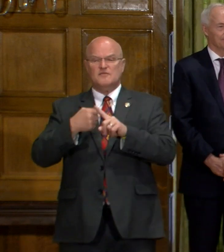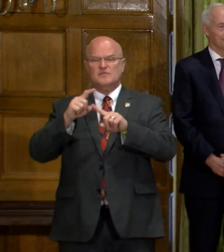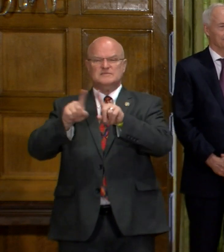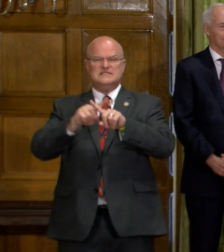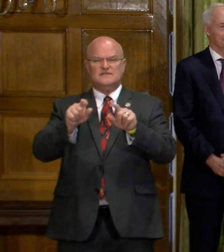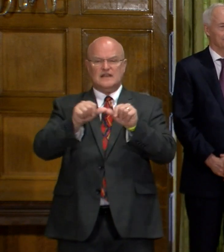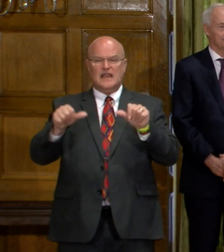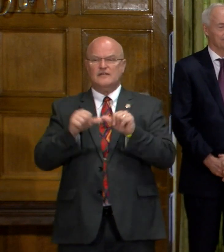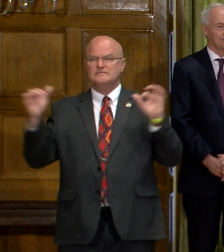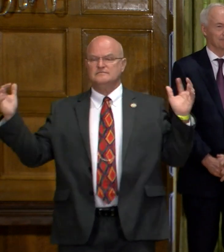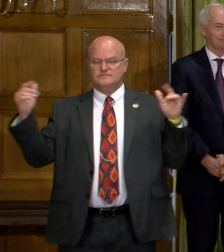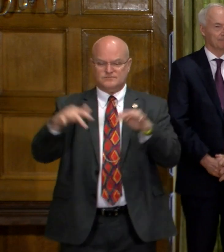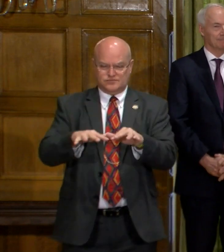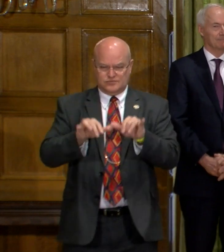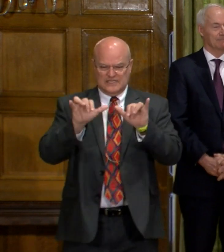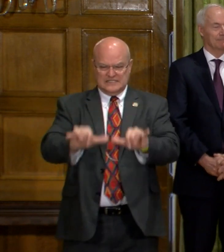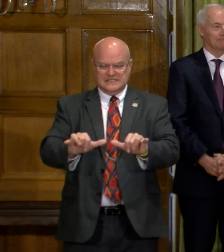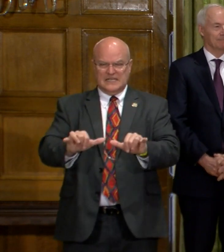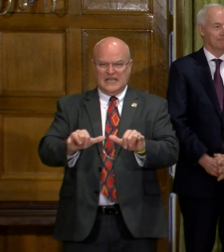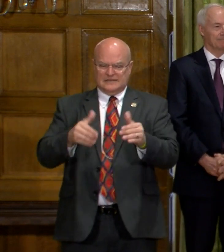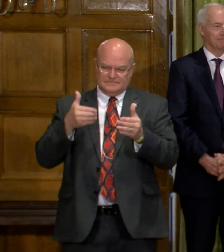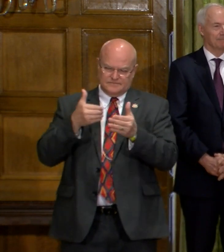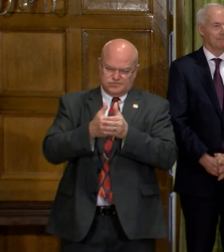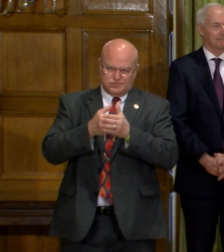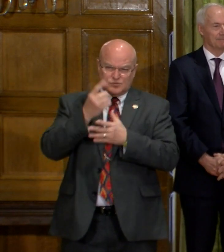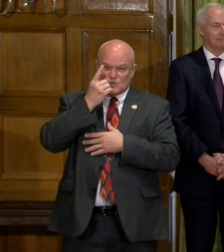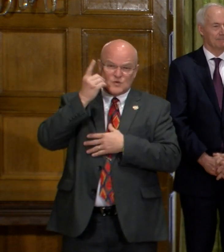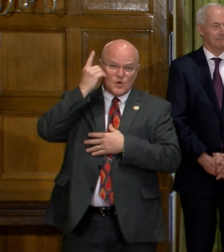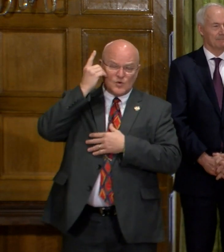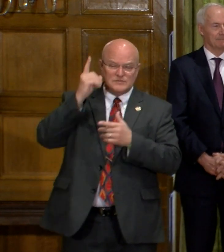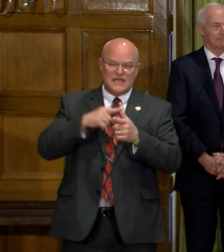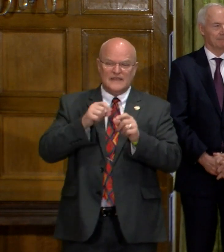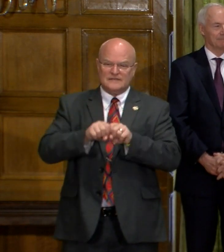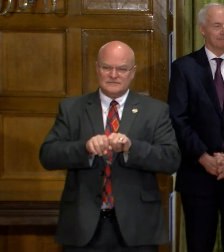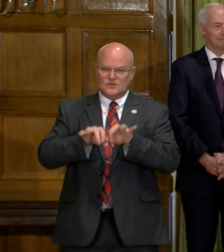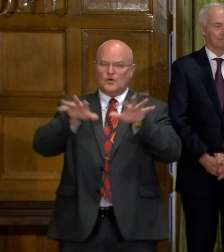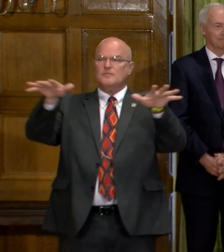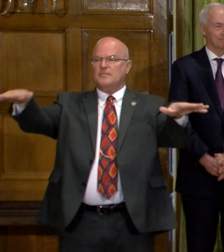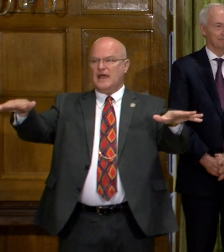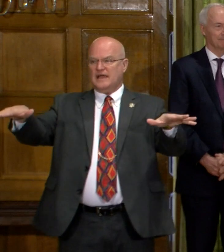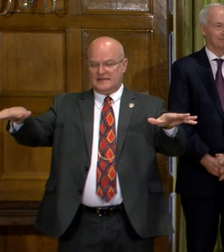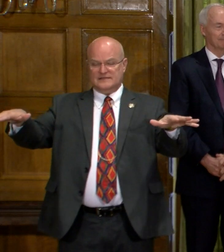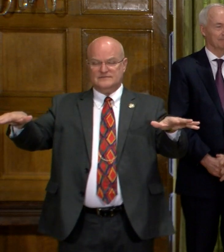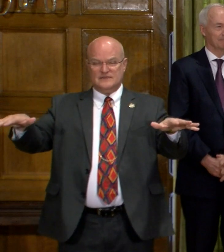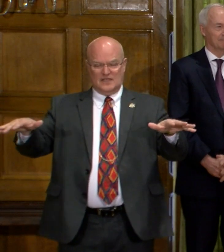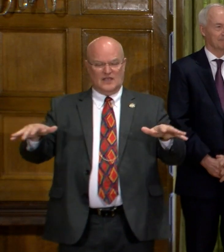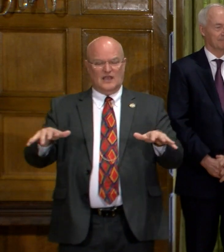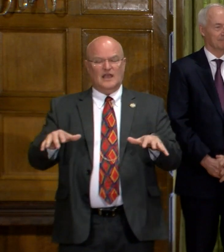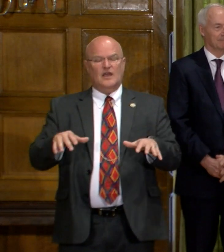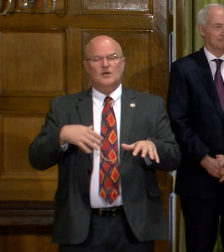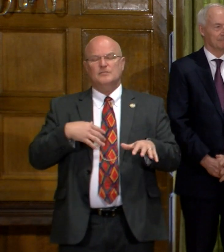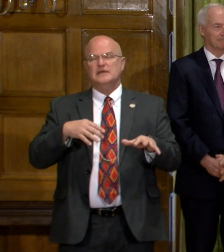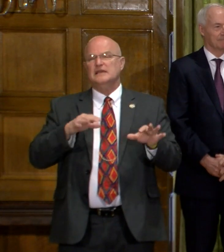lot of different areas, staying in close quarters, and then going back after a week, it would